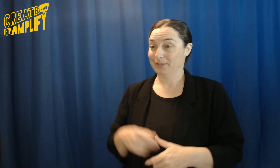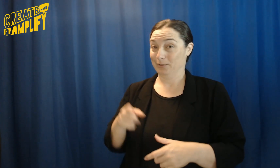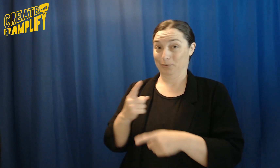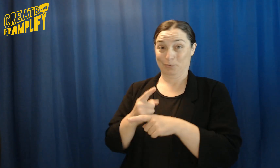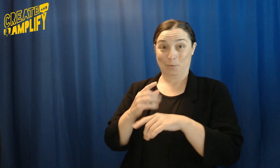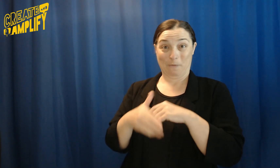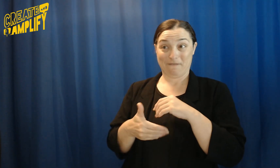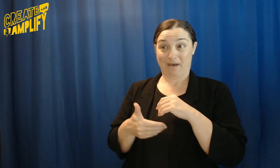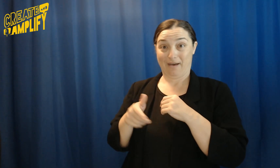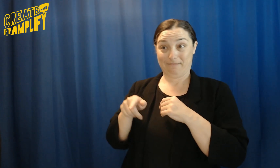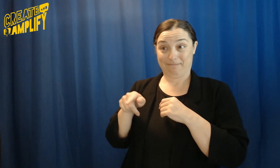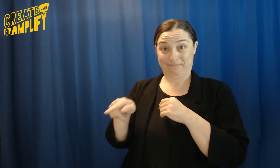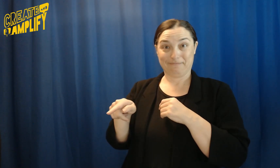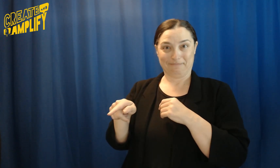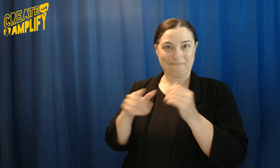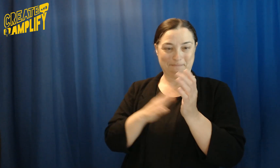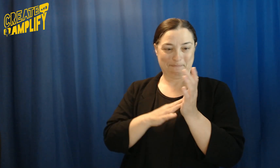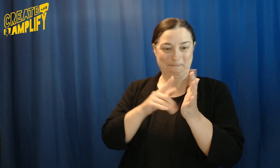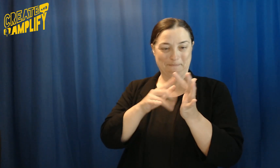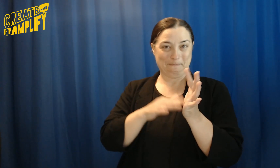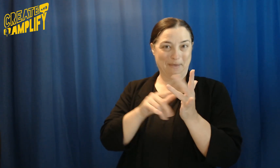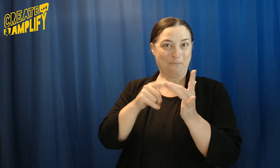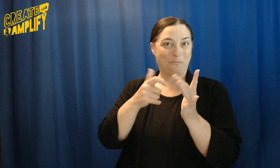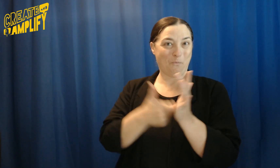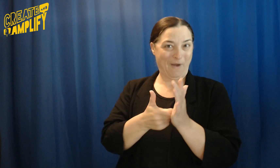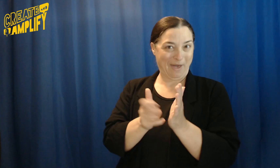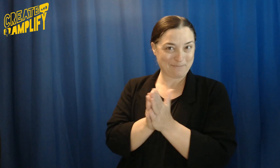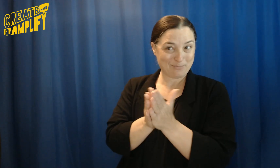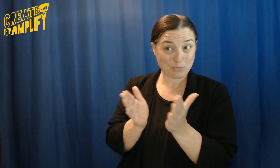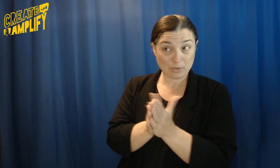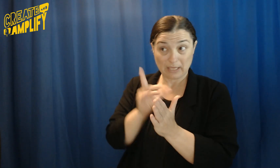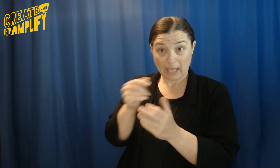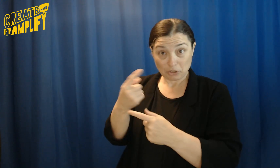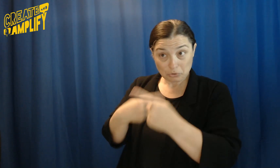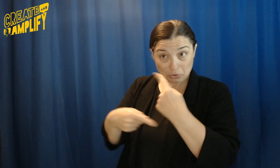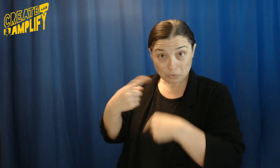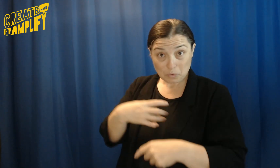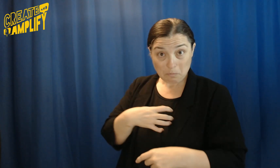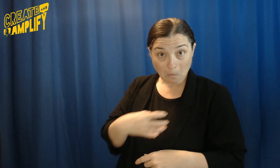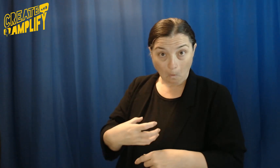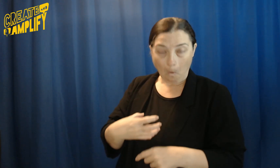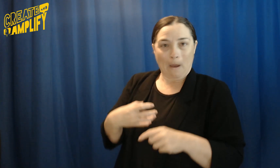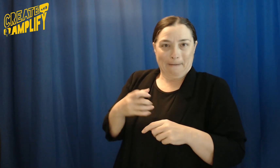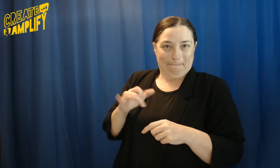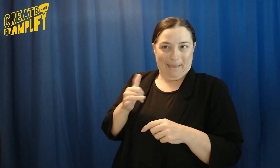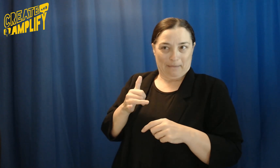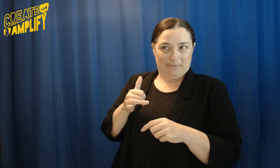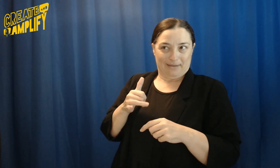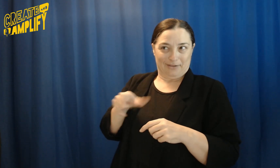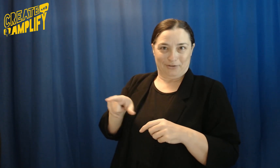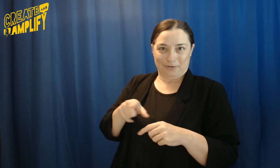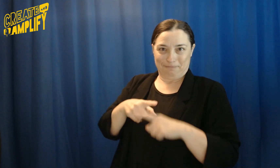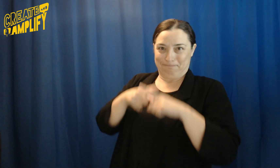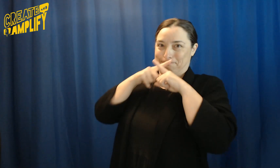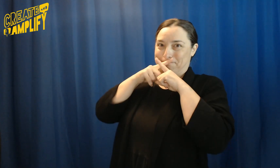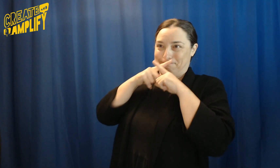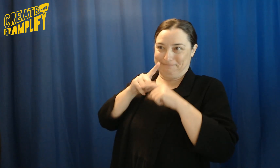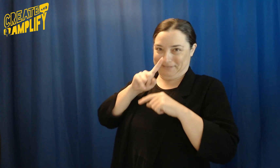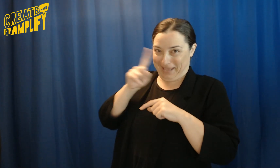working on a memoir for a while now. Can you tell me a bit more about that? You might be at the point where you can't disclose much, but just as much